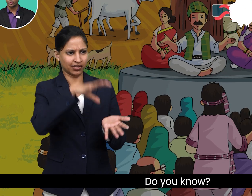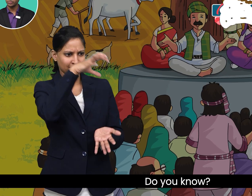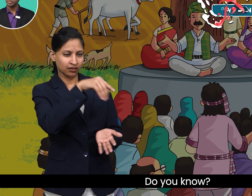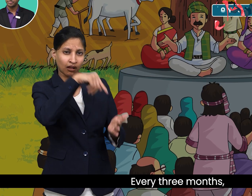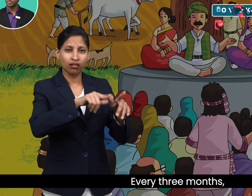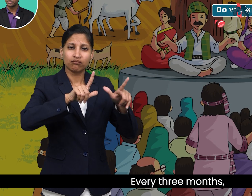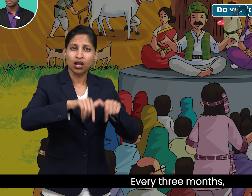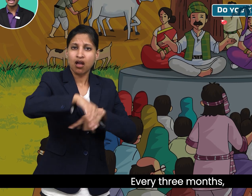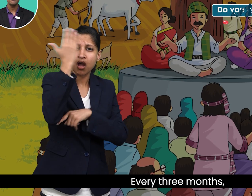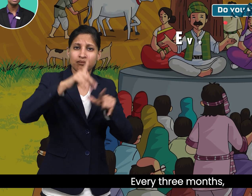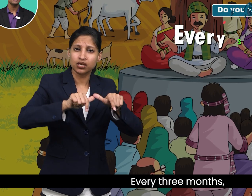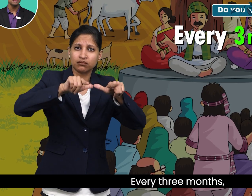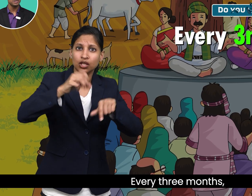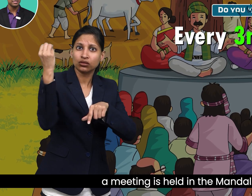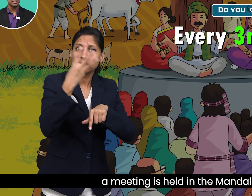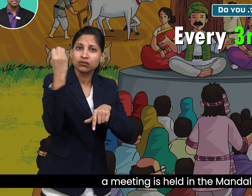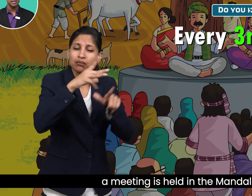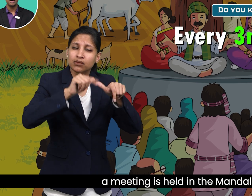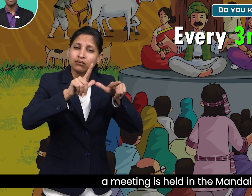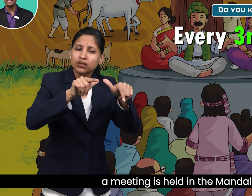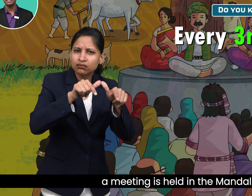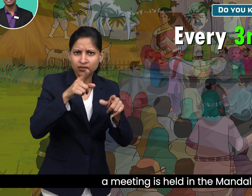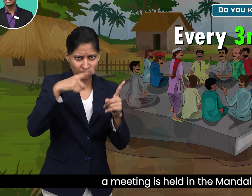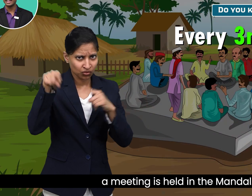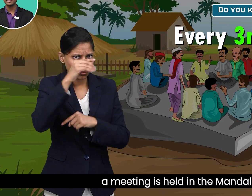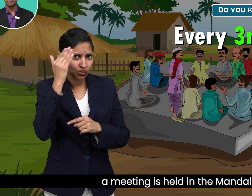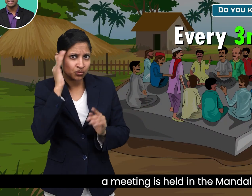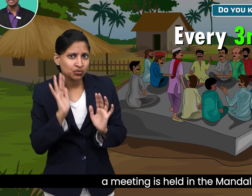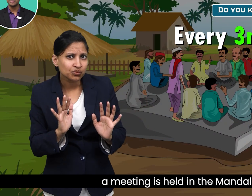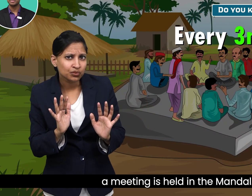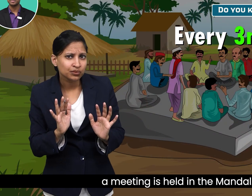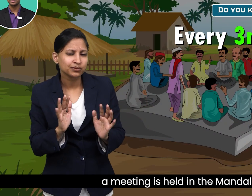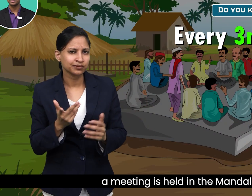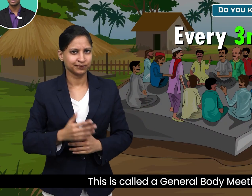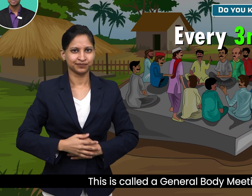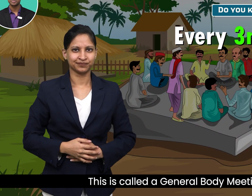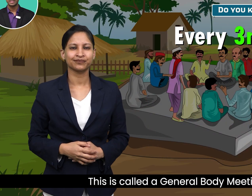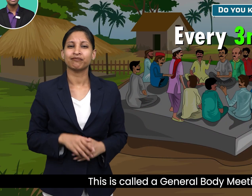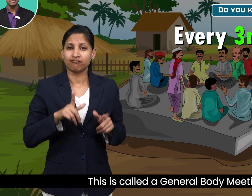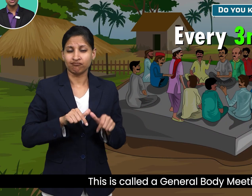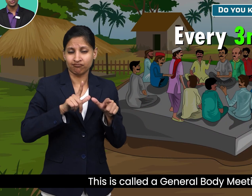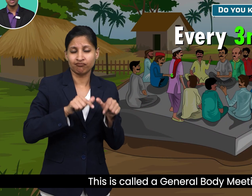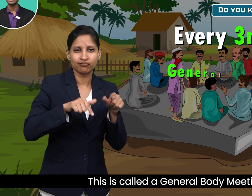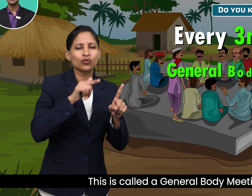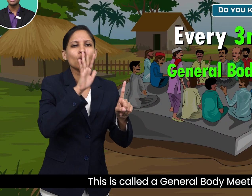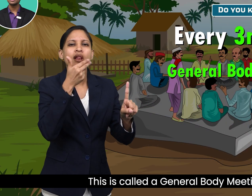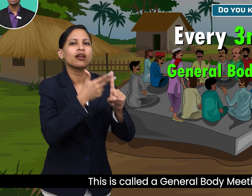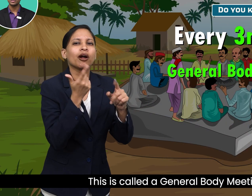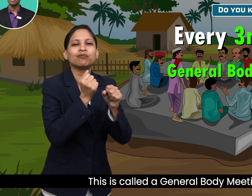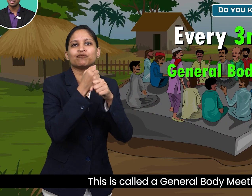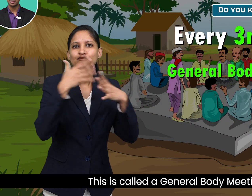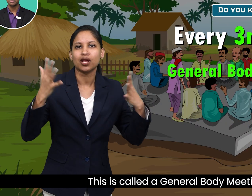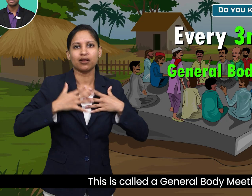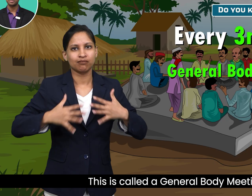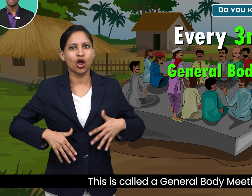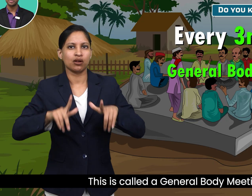Do you know, every 3 months, a meeting is held in the Mandal. This is called a general